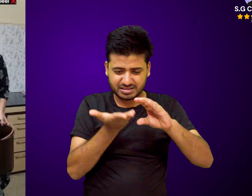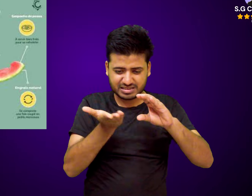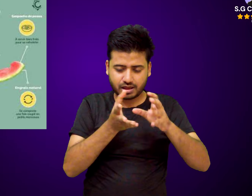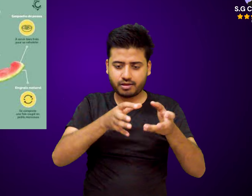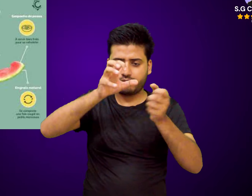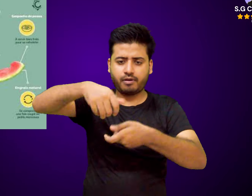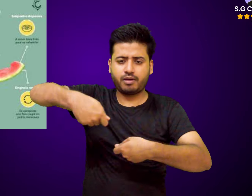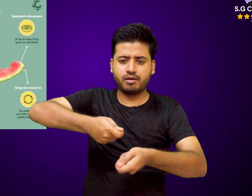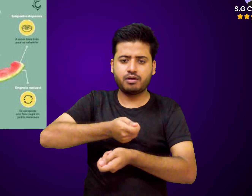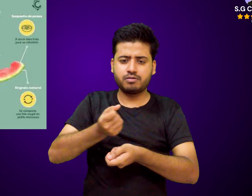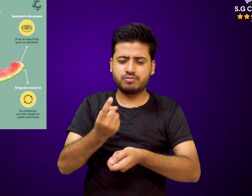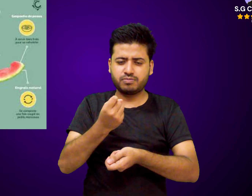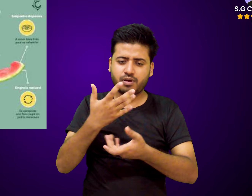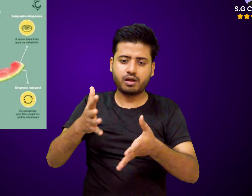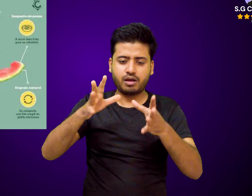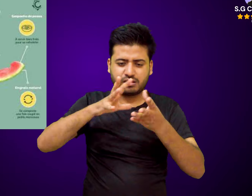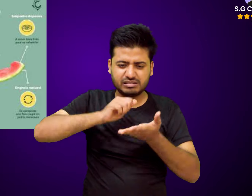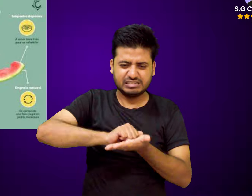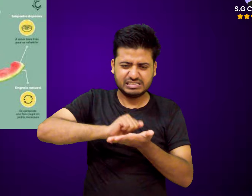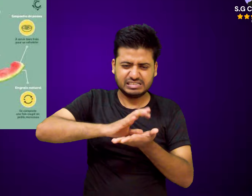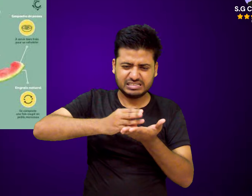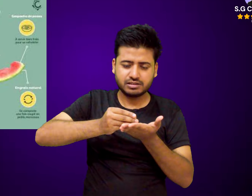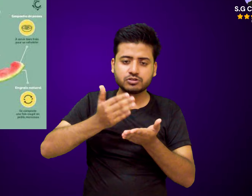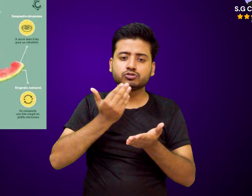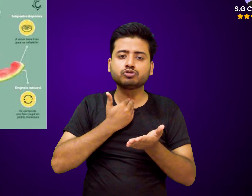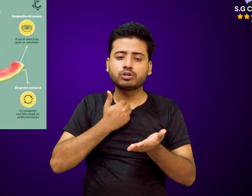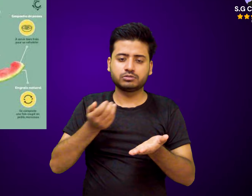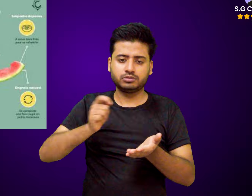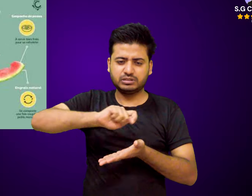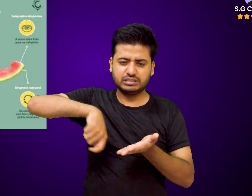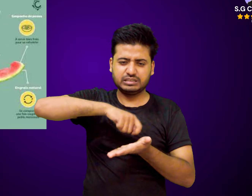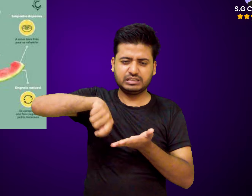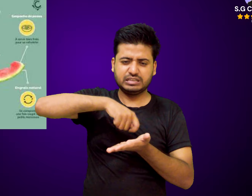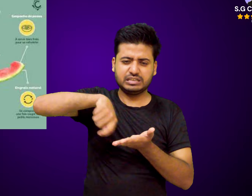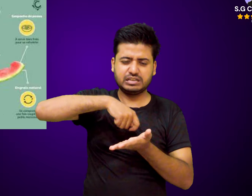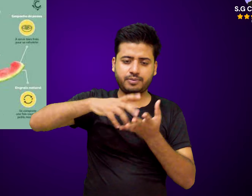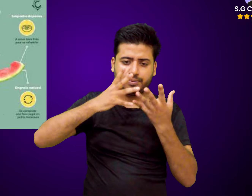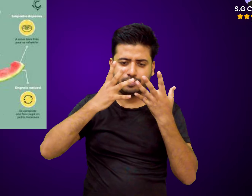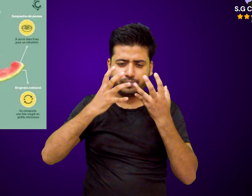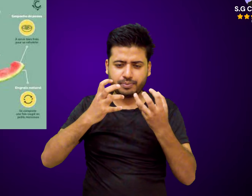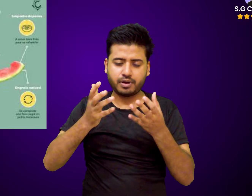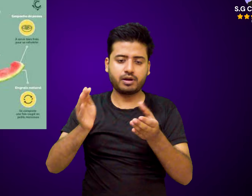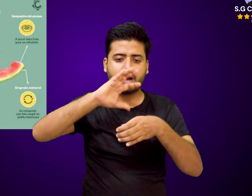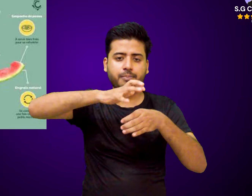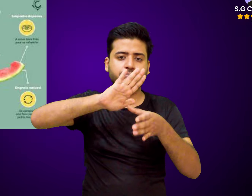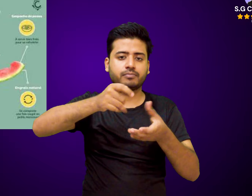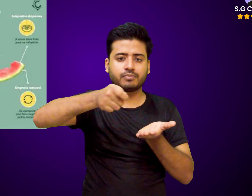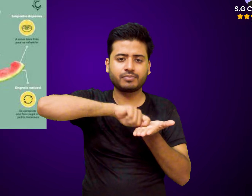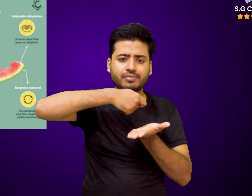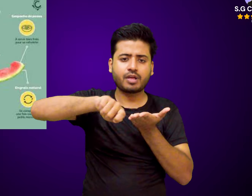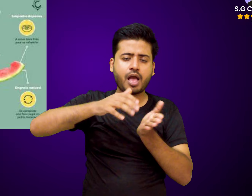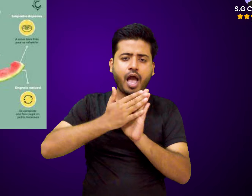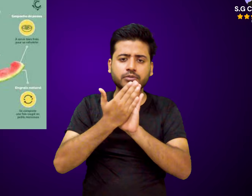lemon juice, and spices like cinnamon or cardamom until translucent. Serve it on toast or with yogurt. Candied